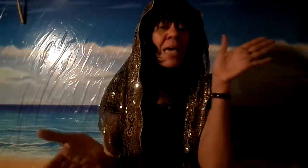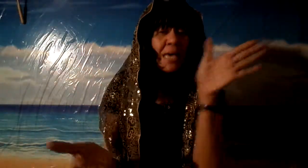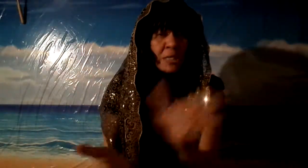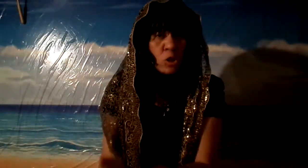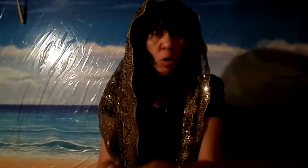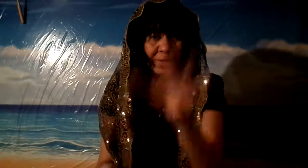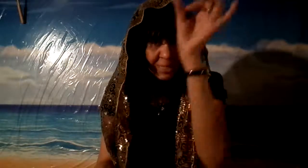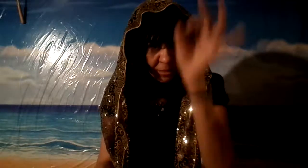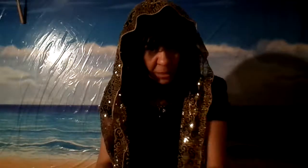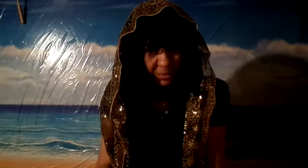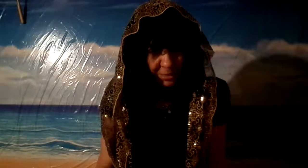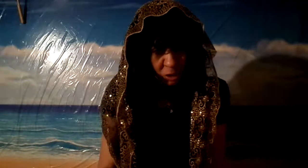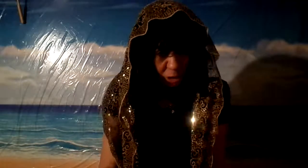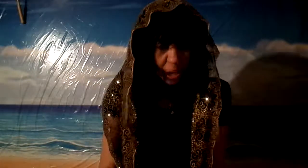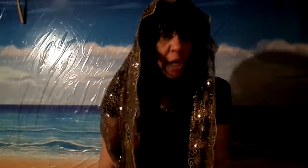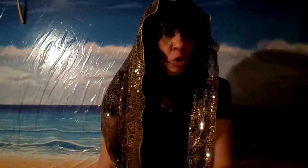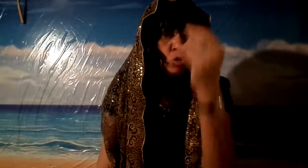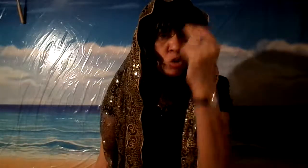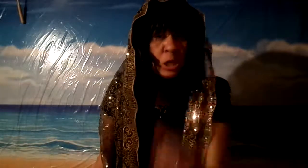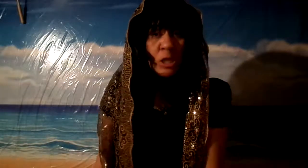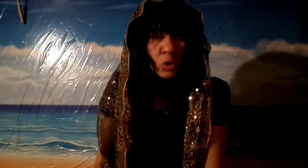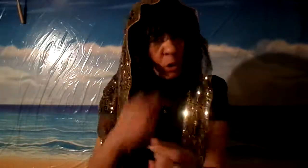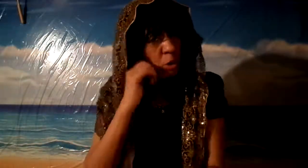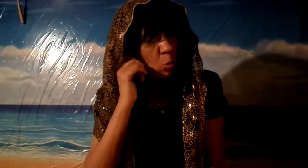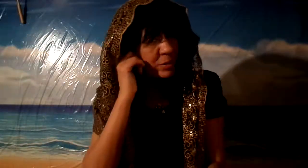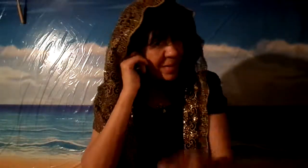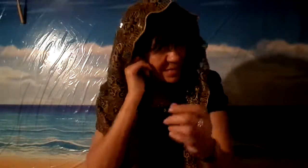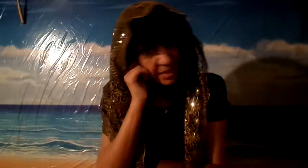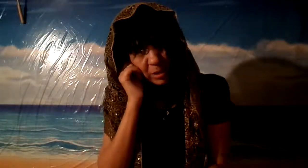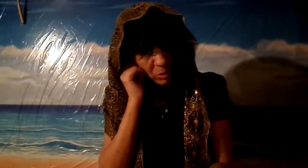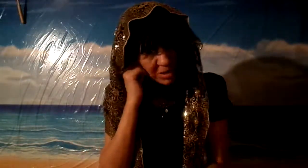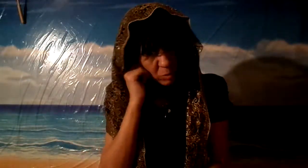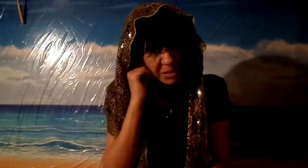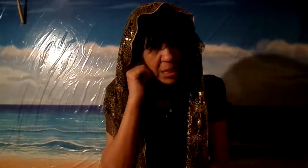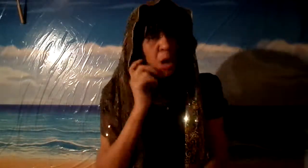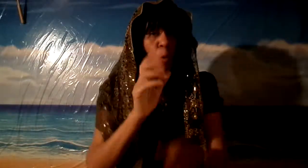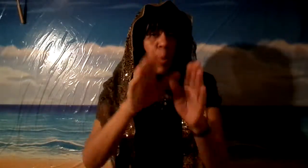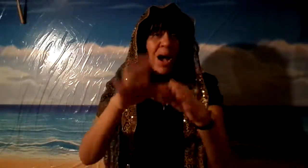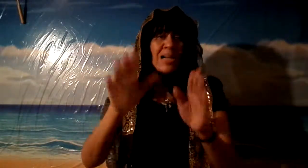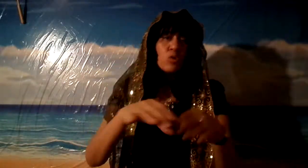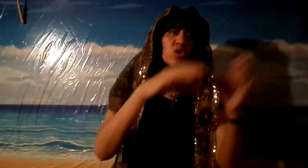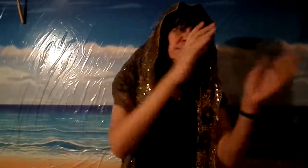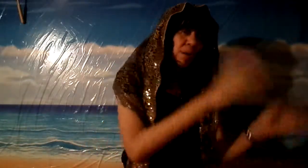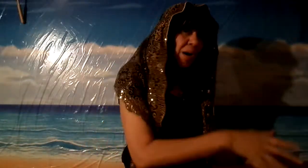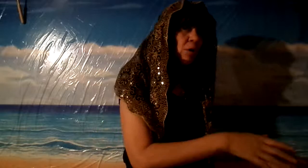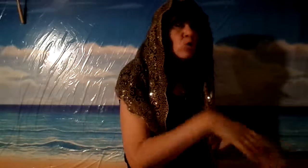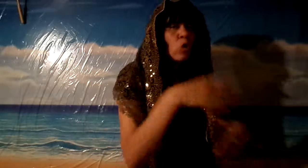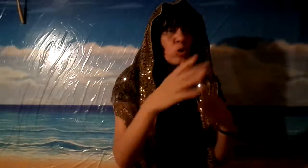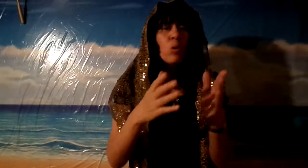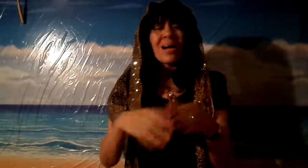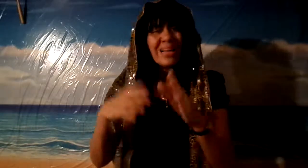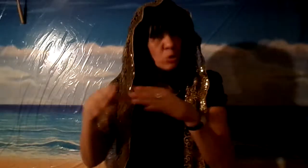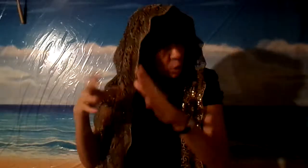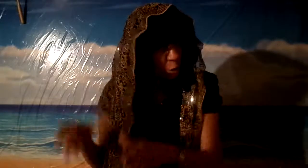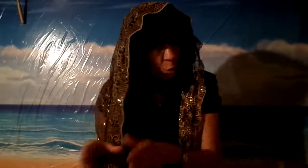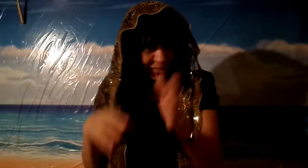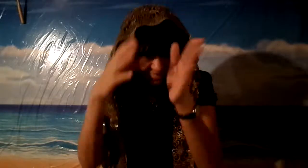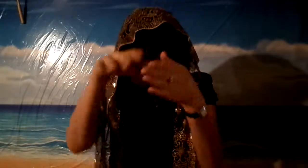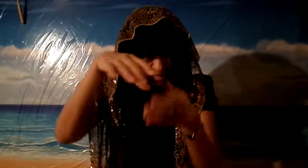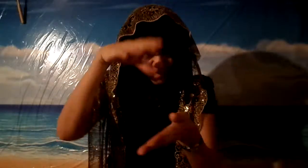in tongue in church, you need to hear what they say. You understand what I'm saying? One had to shut them out and the other one had to hear what they say in